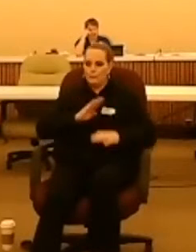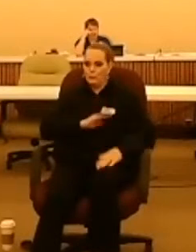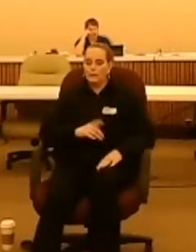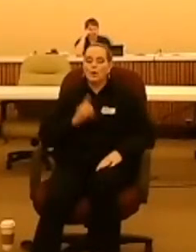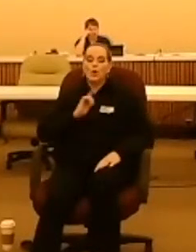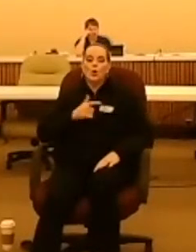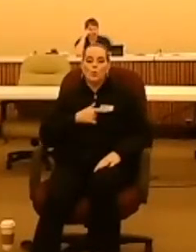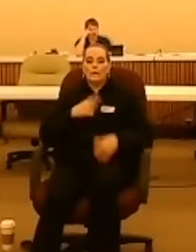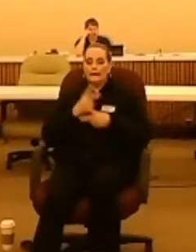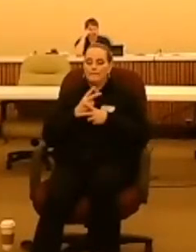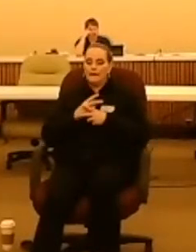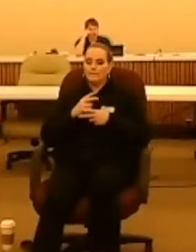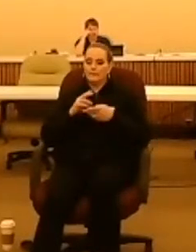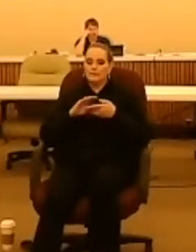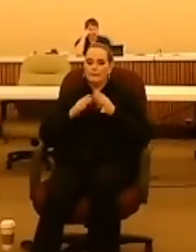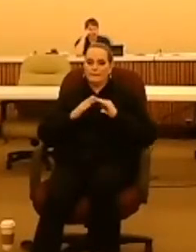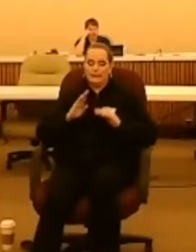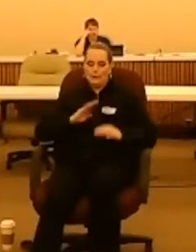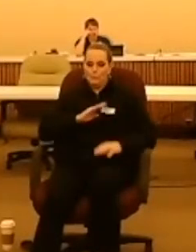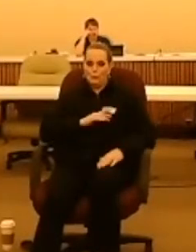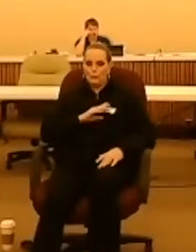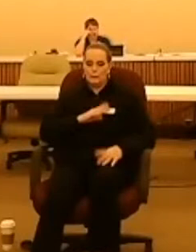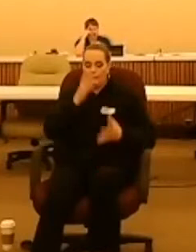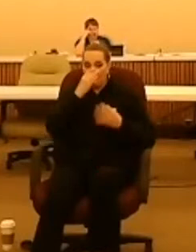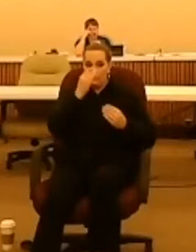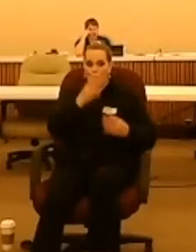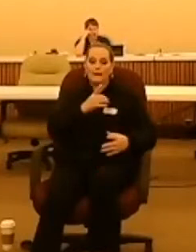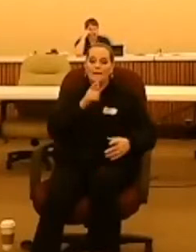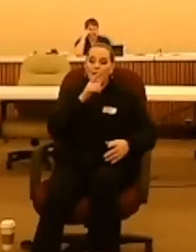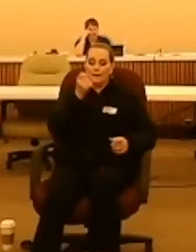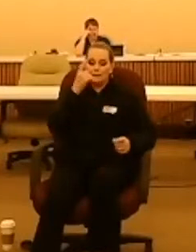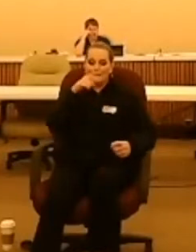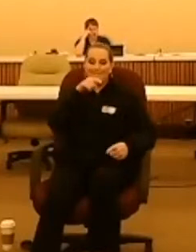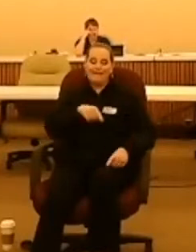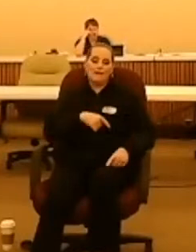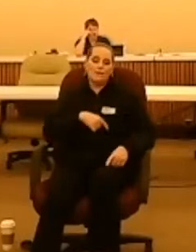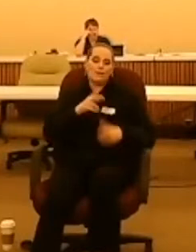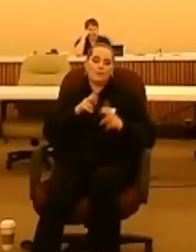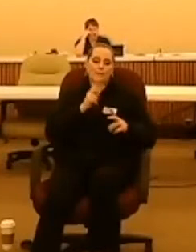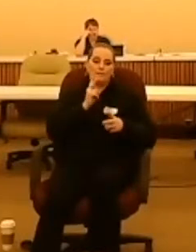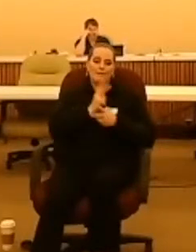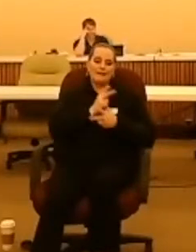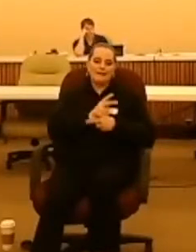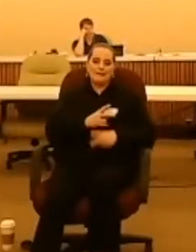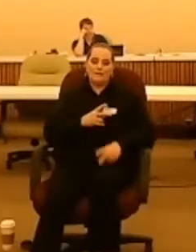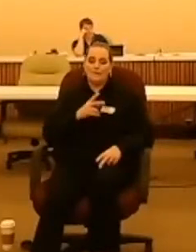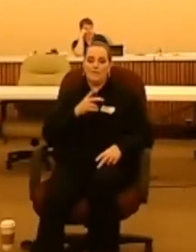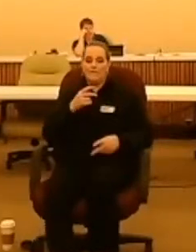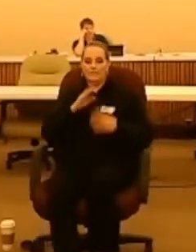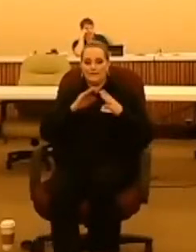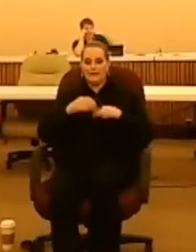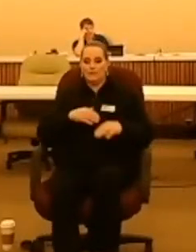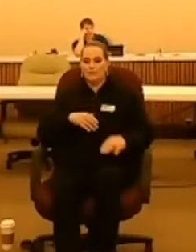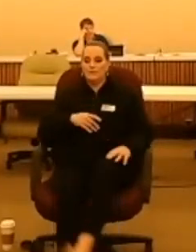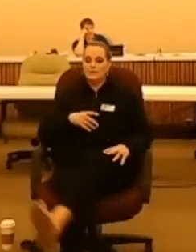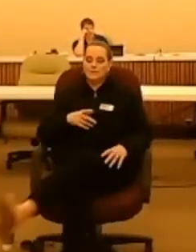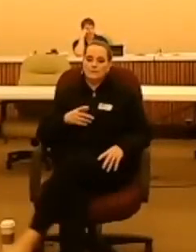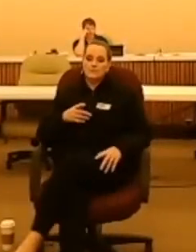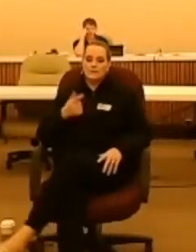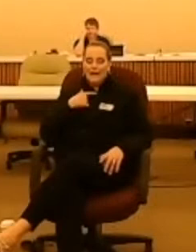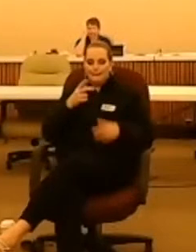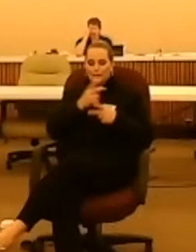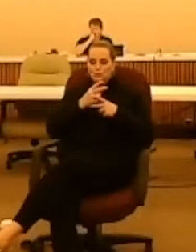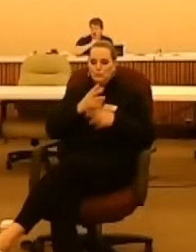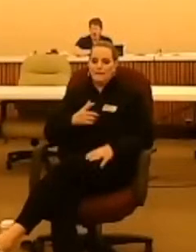town board informed on all that stuff because, again, they are the stewards of the town, not the town supervisor. I run the daily stuff, but